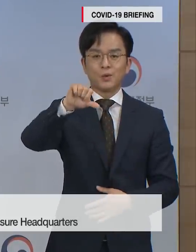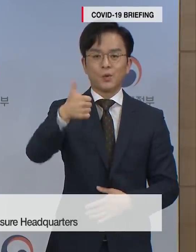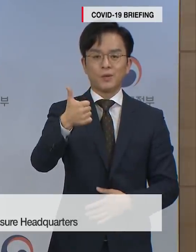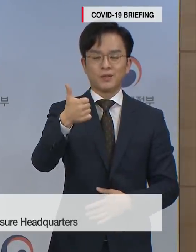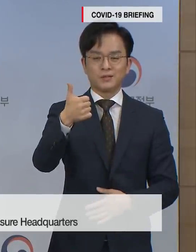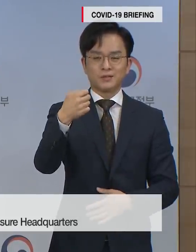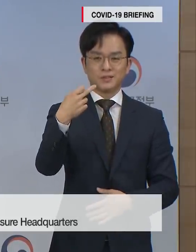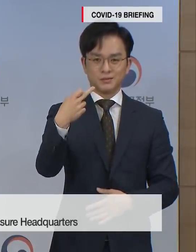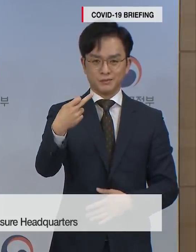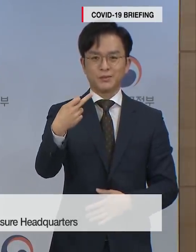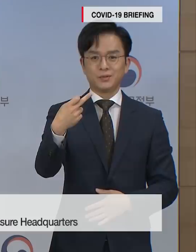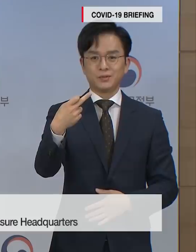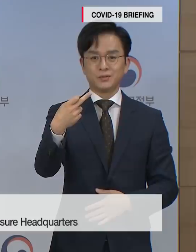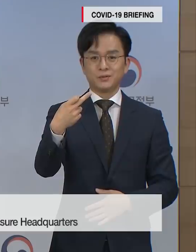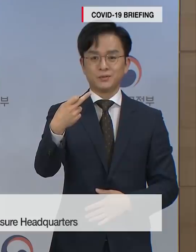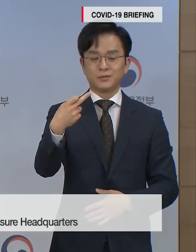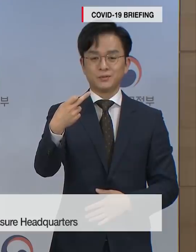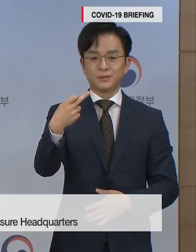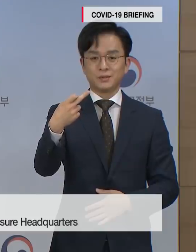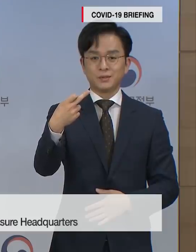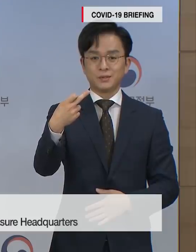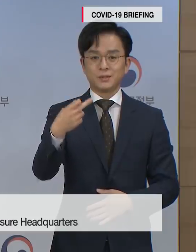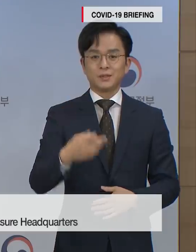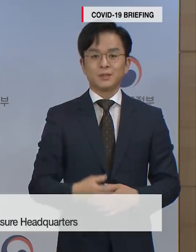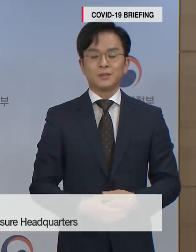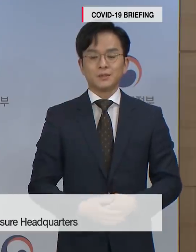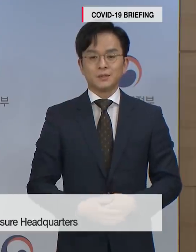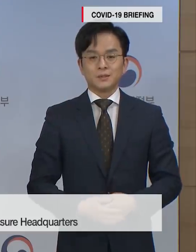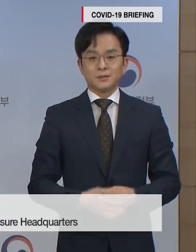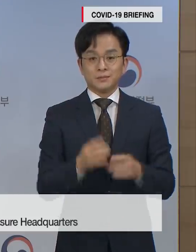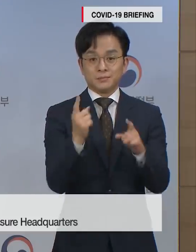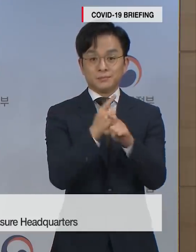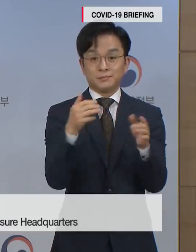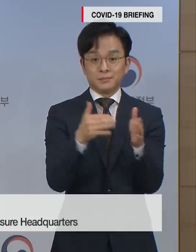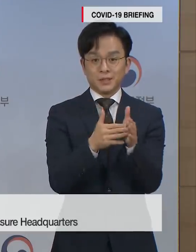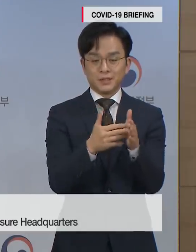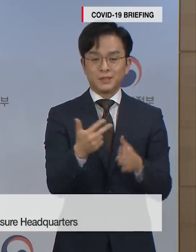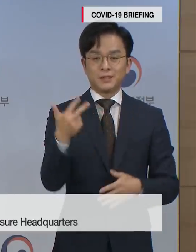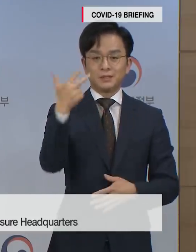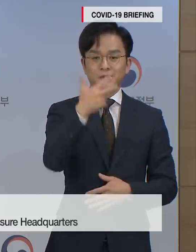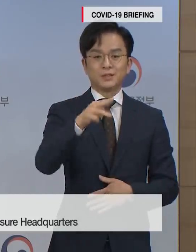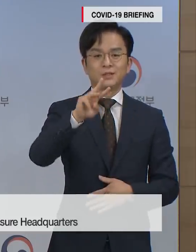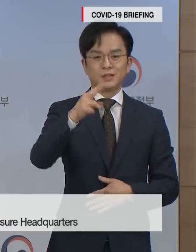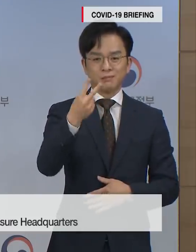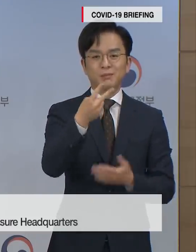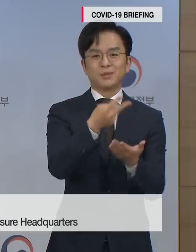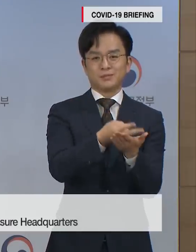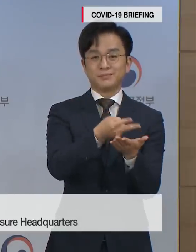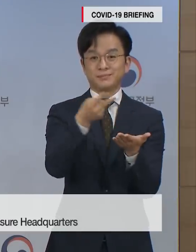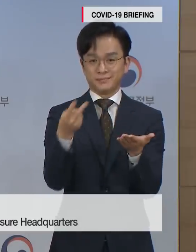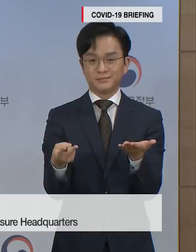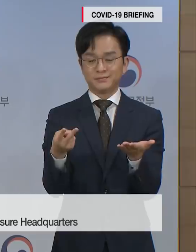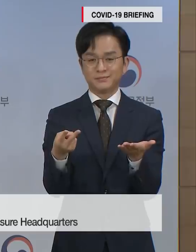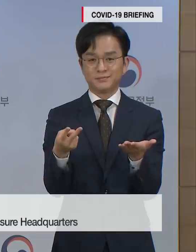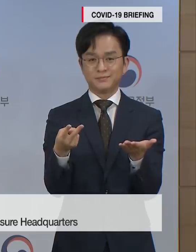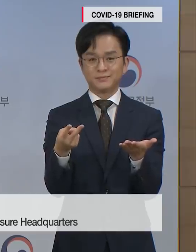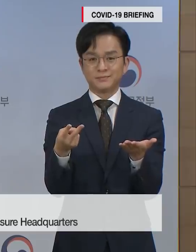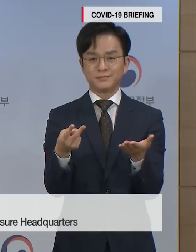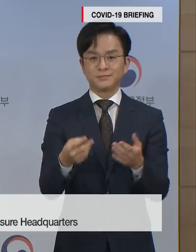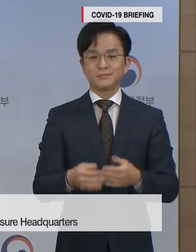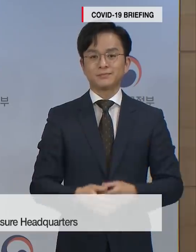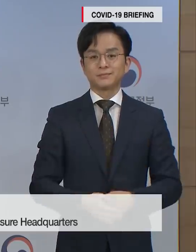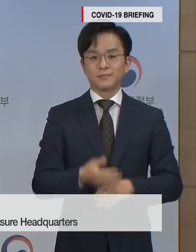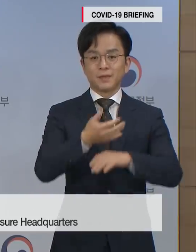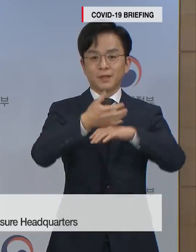been a total of 10,512 confirmed cases, and 7,368 people have been